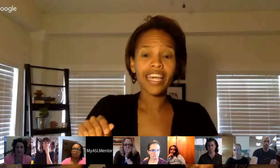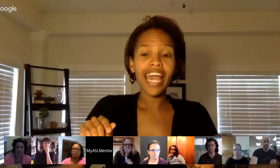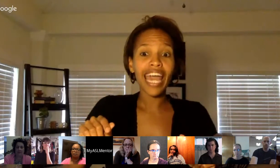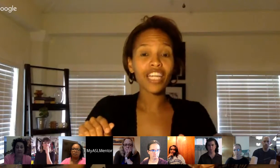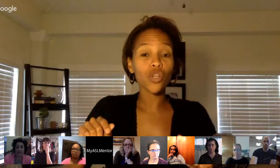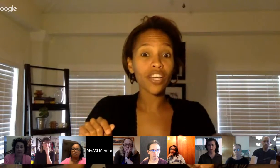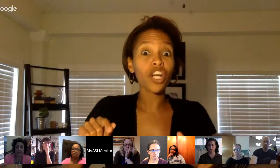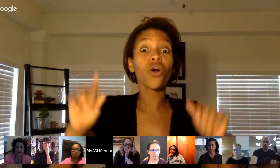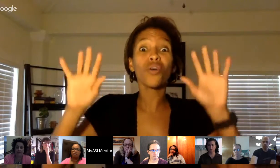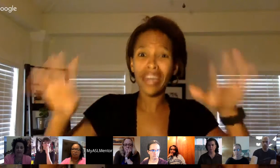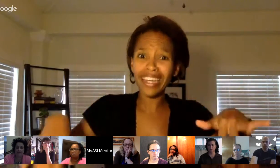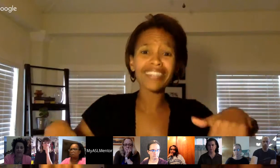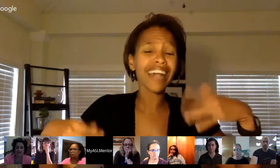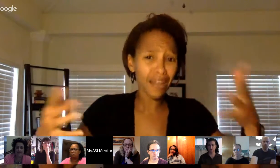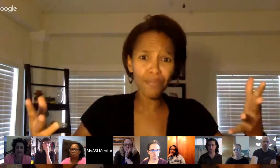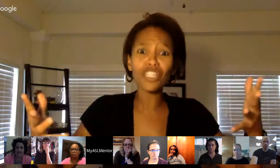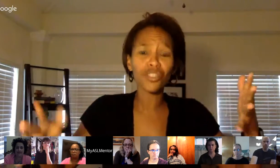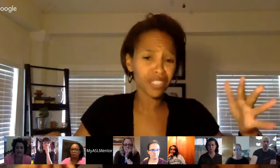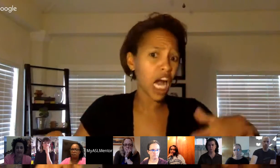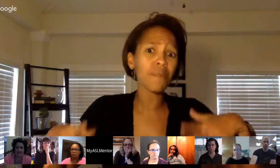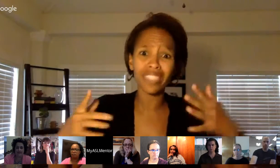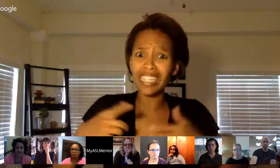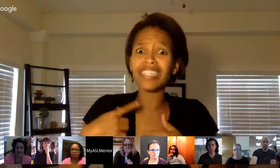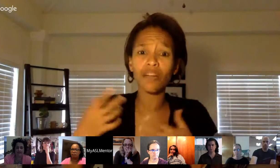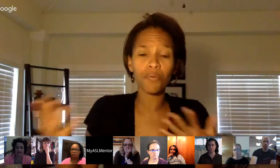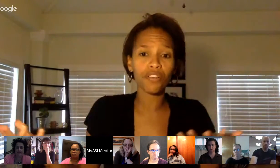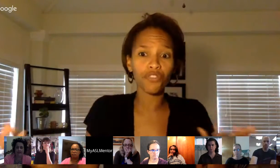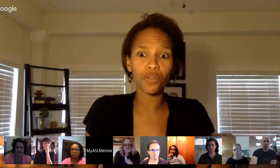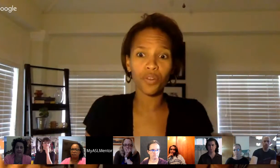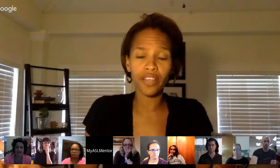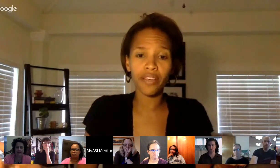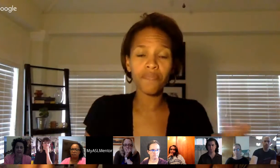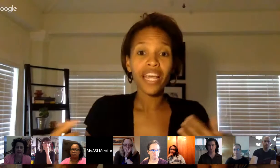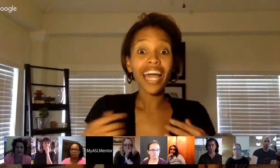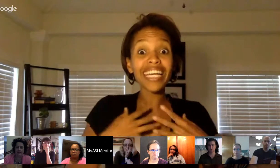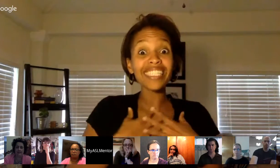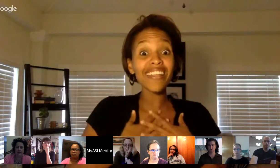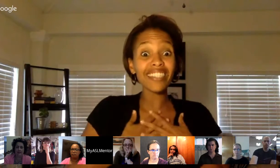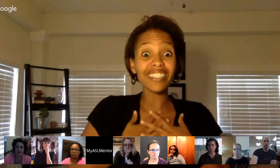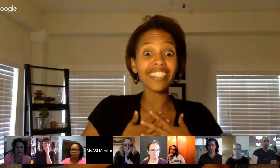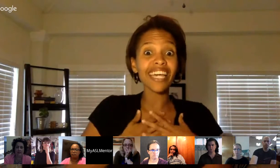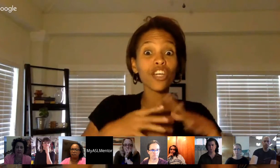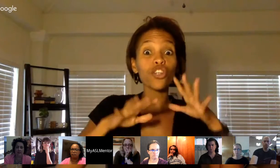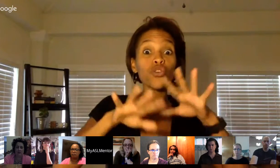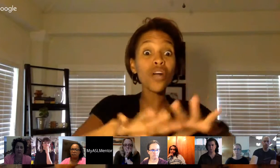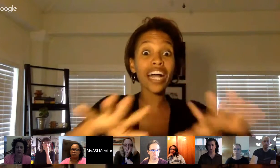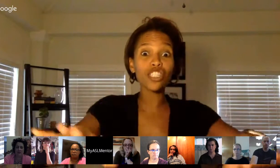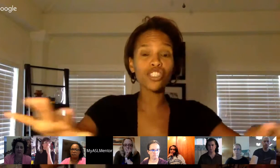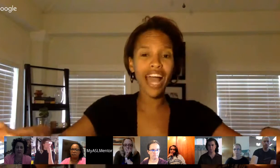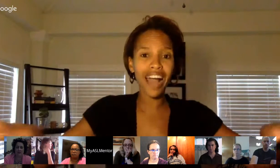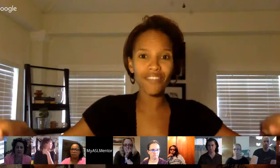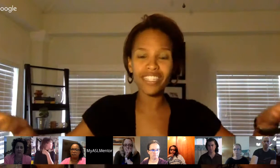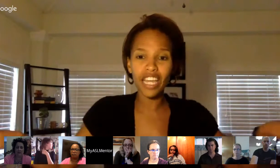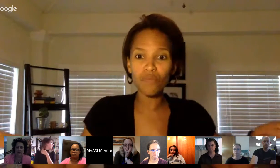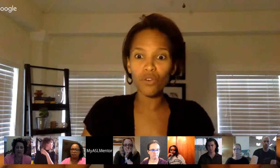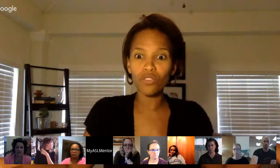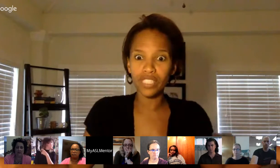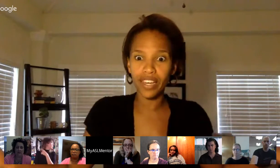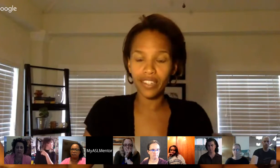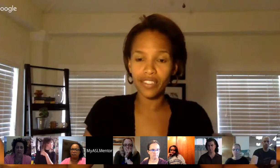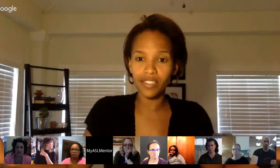that. And so I can go, okay, yeah, I'm pretty sure it's common because I see that pretty frequently. And I say that to say you guys should have the